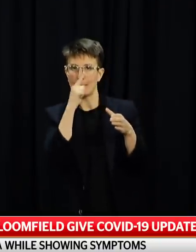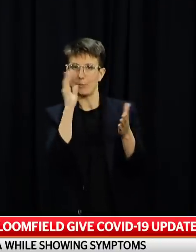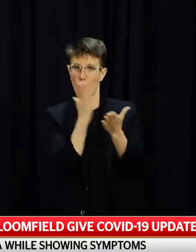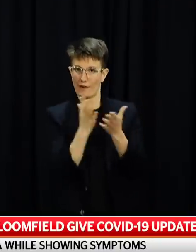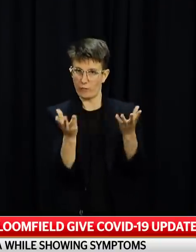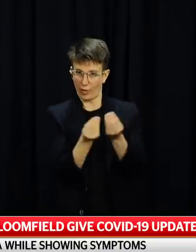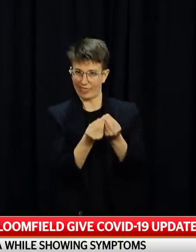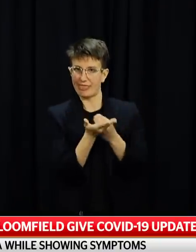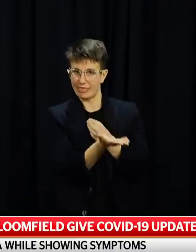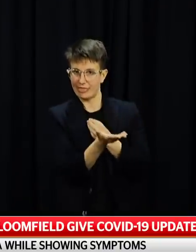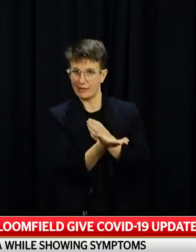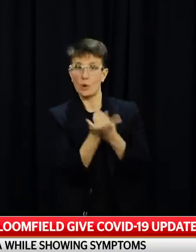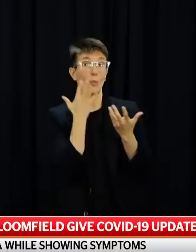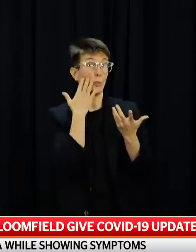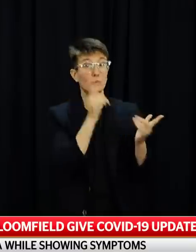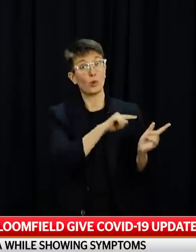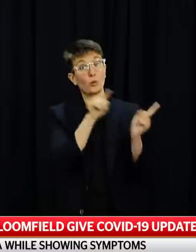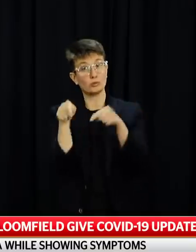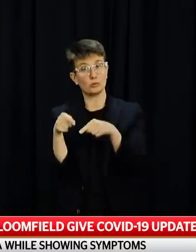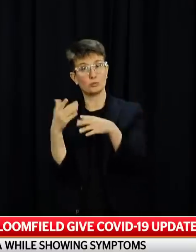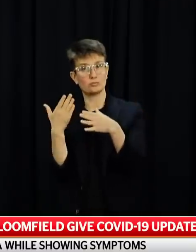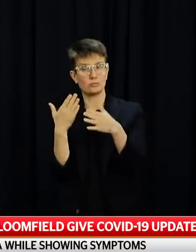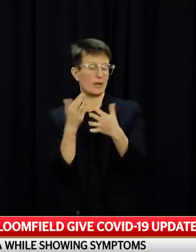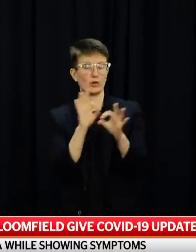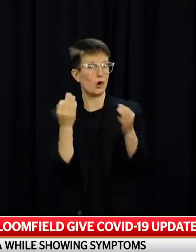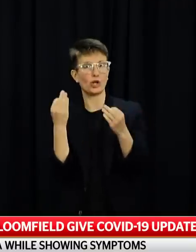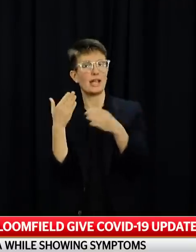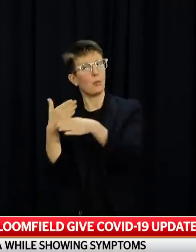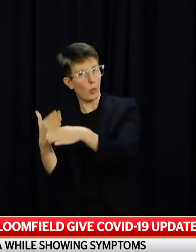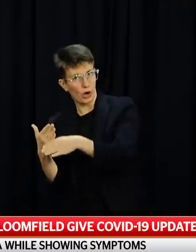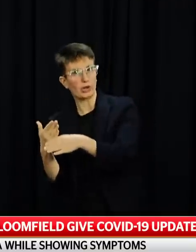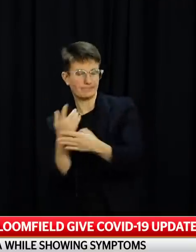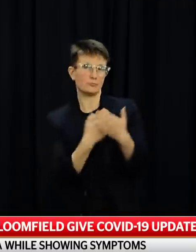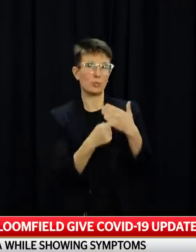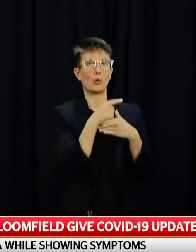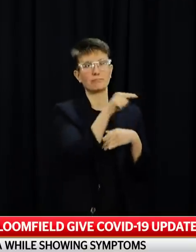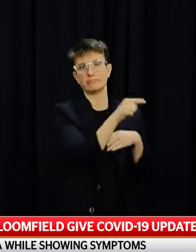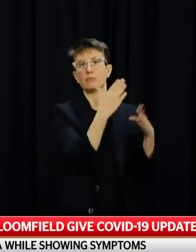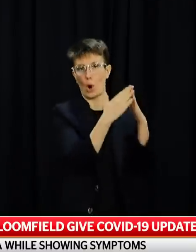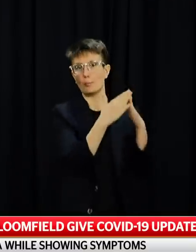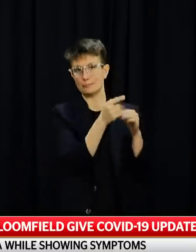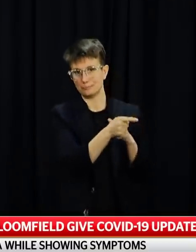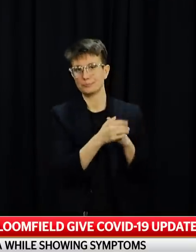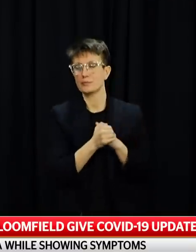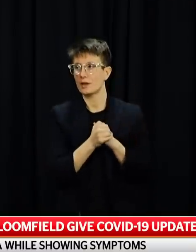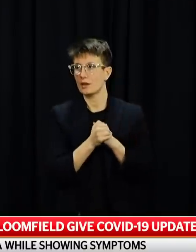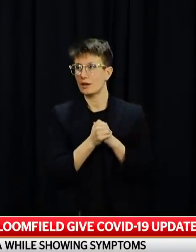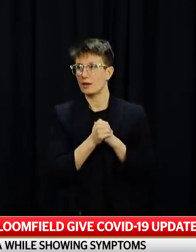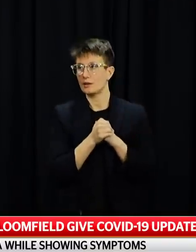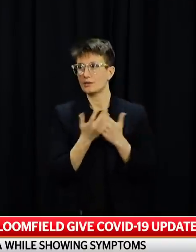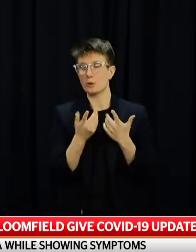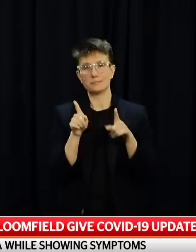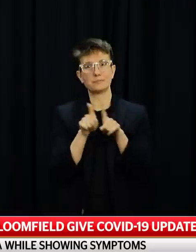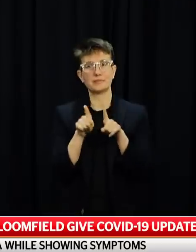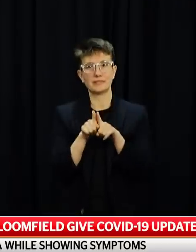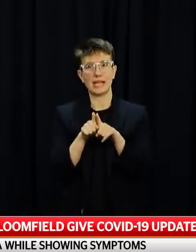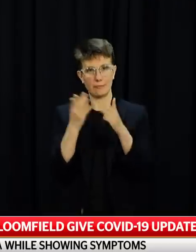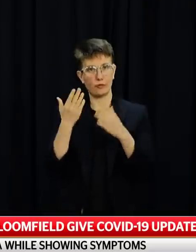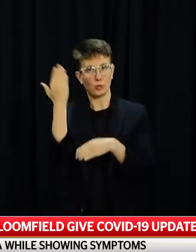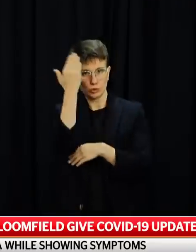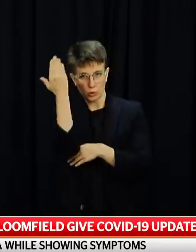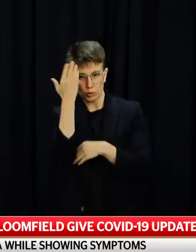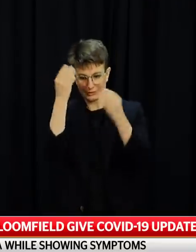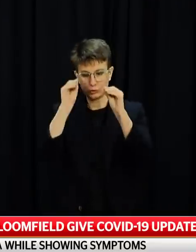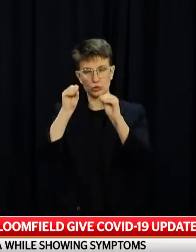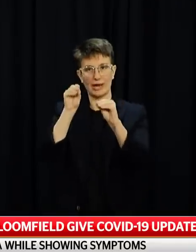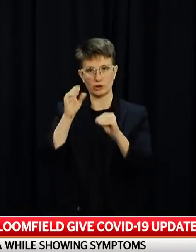who fall into the category of being able to be in a workplace should be in education facilities, and many people will remember the guidelines we used at